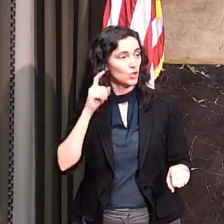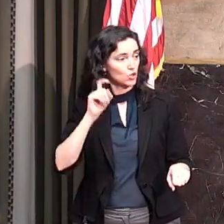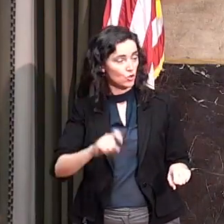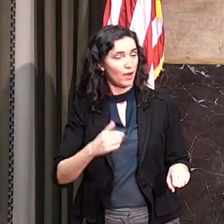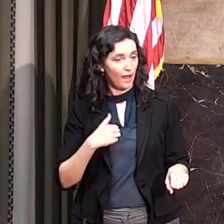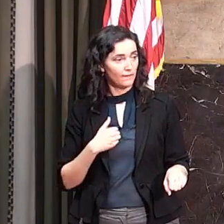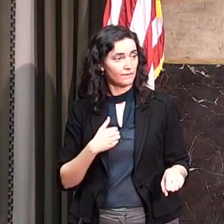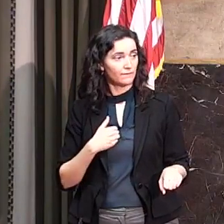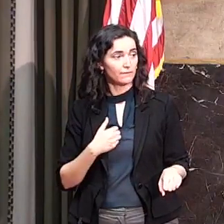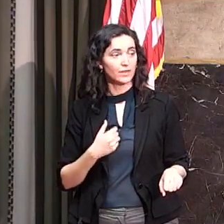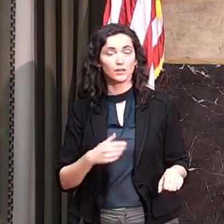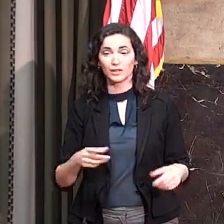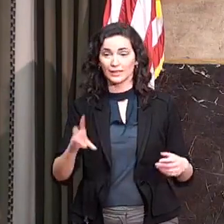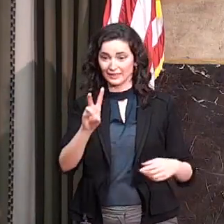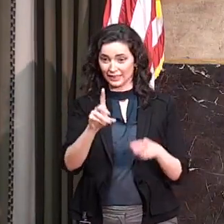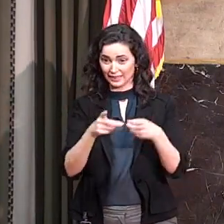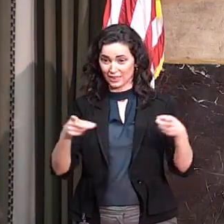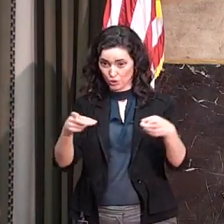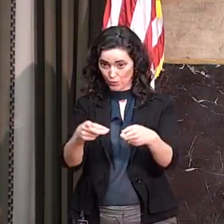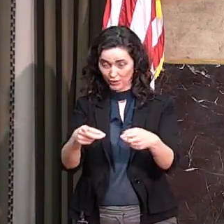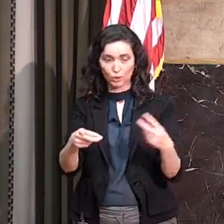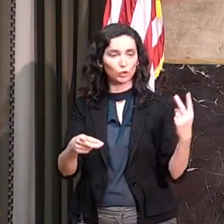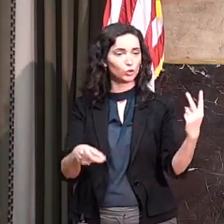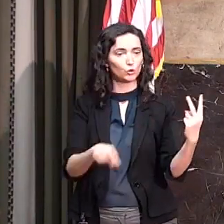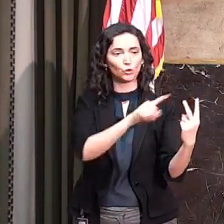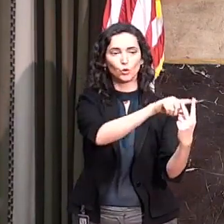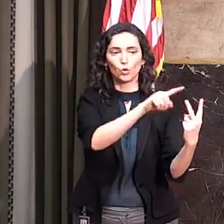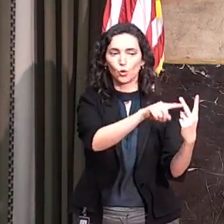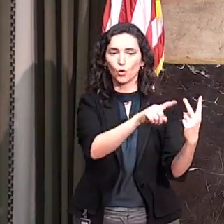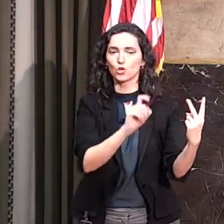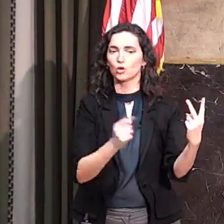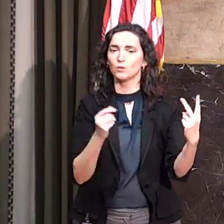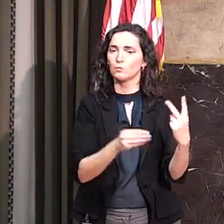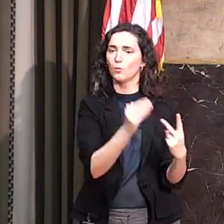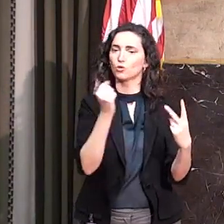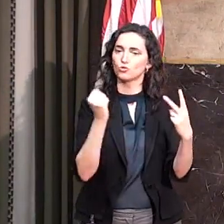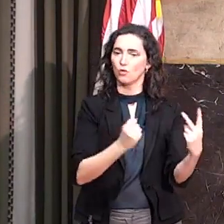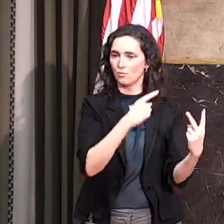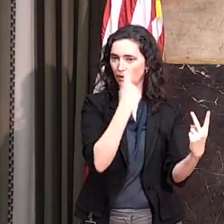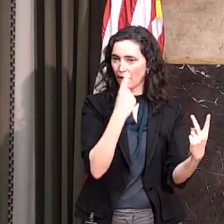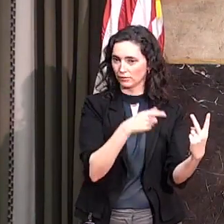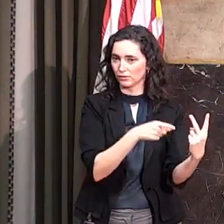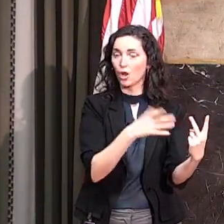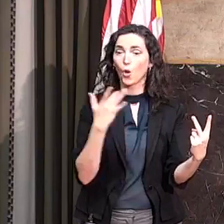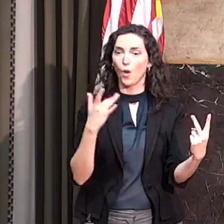have 2 of the 6 districts, 1/3 of them being majority African-American districts.